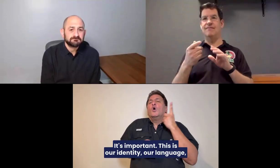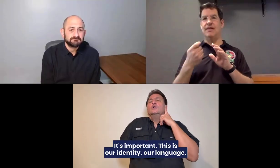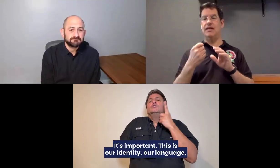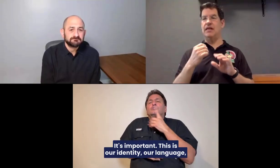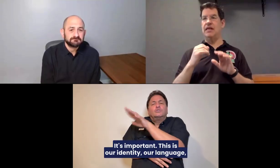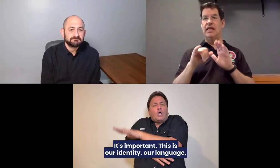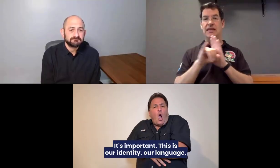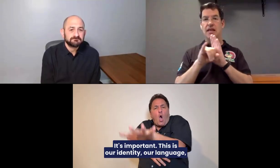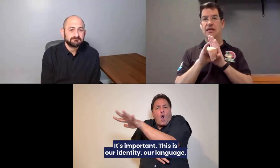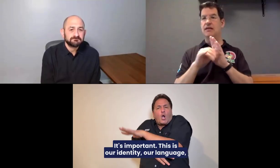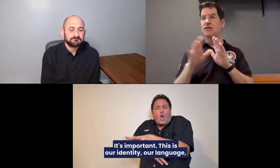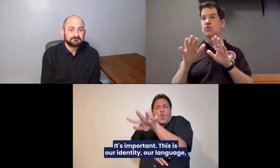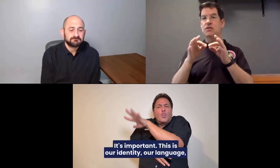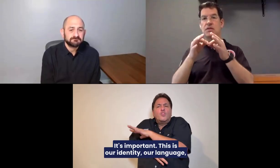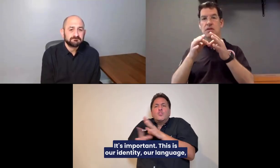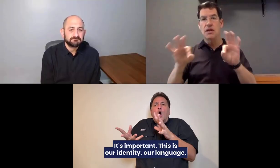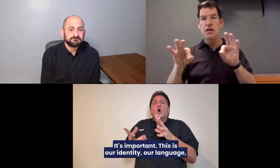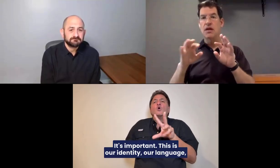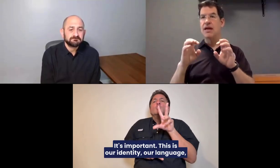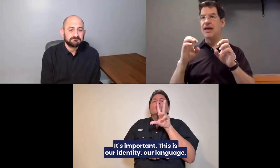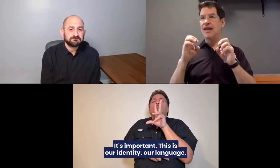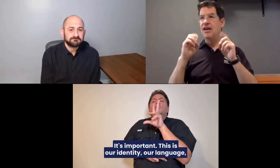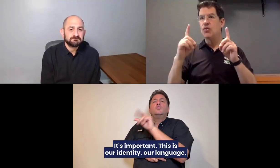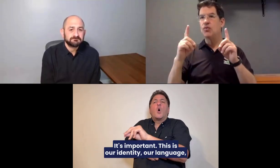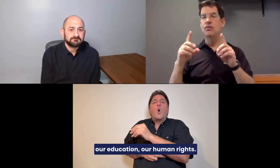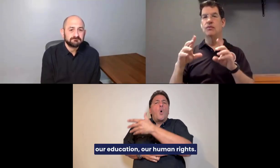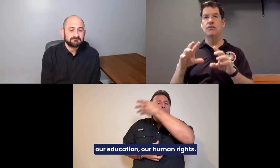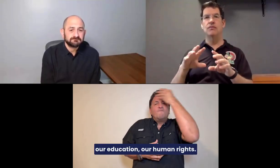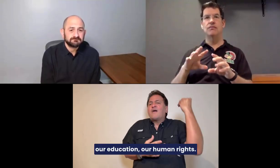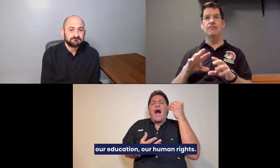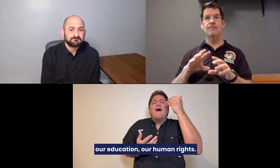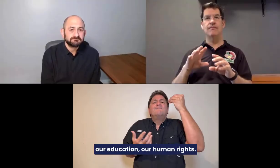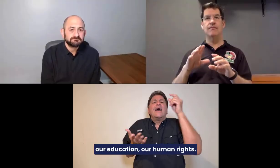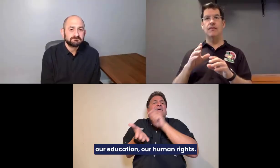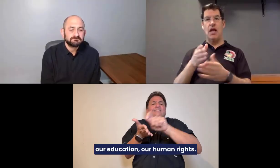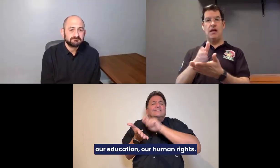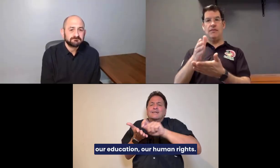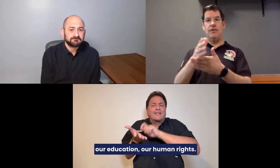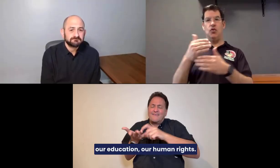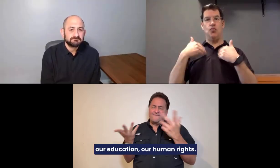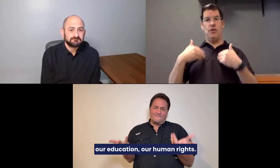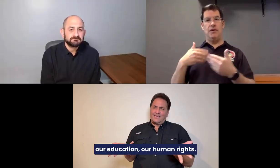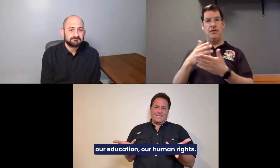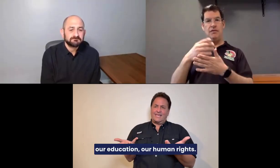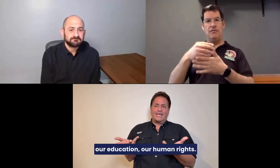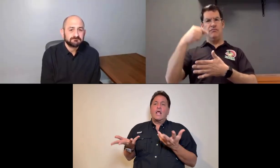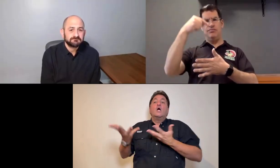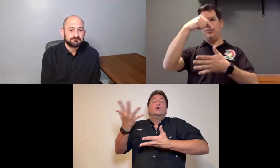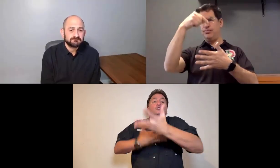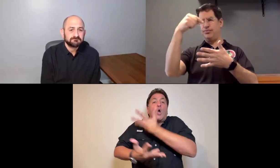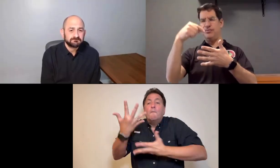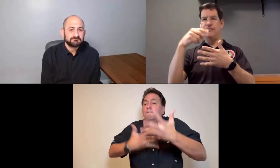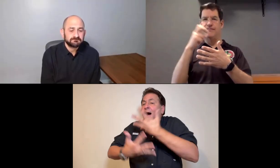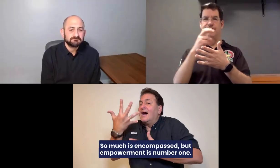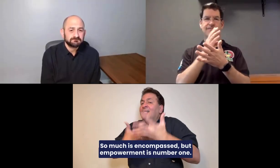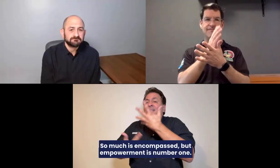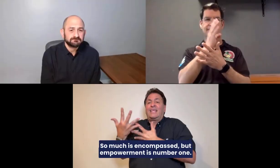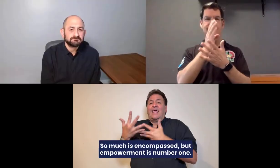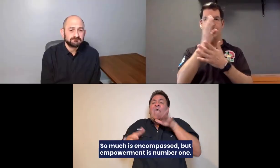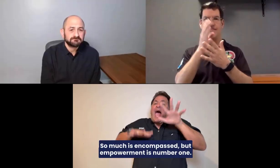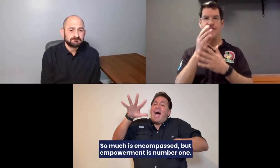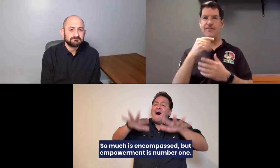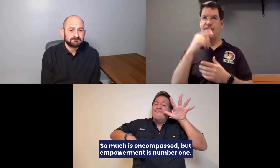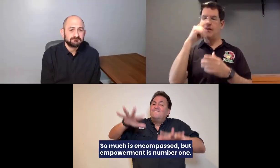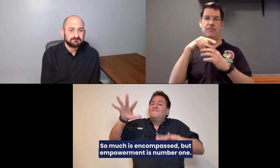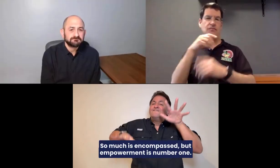important. This is our identity, our language, our education, our human rights. So